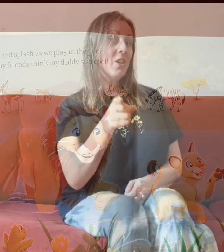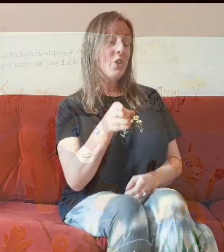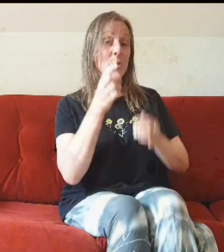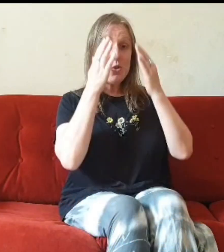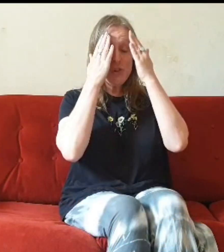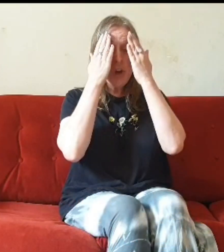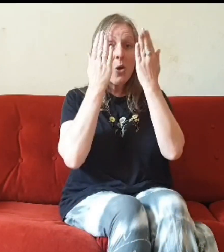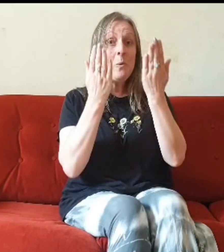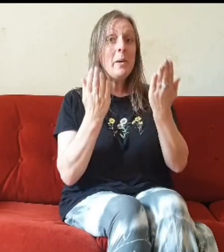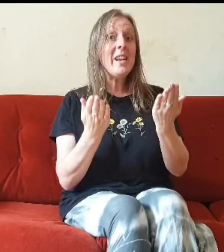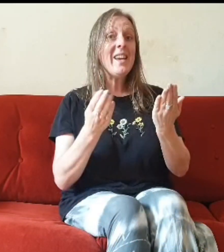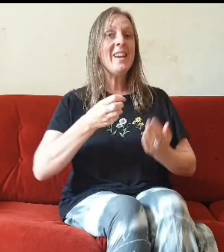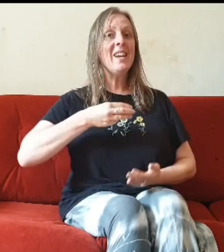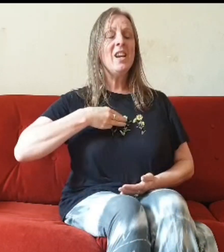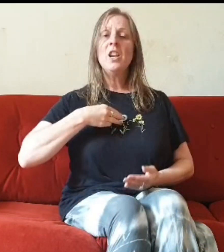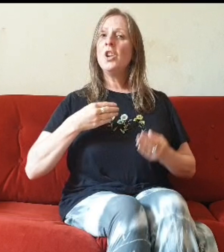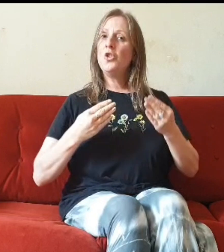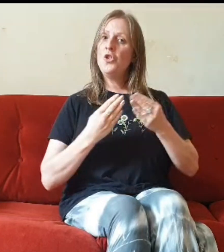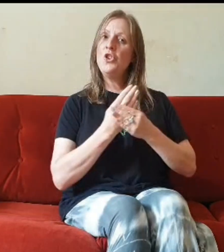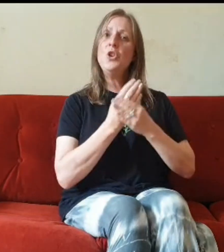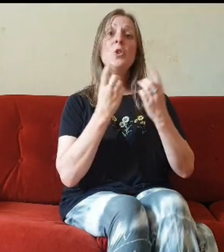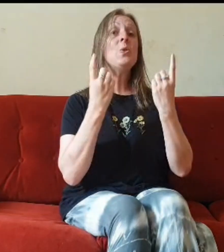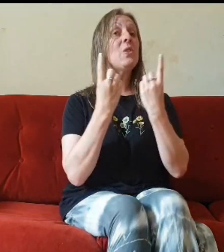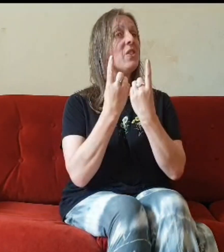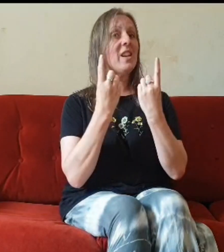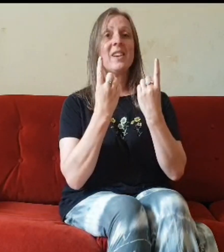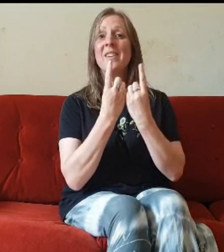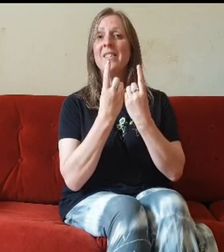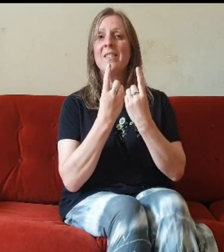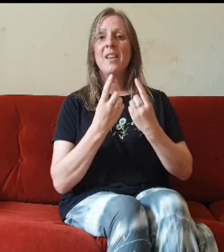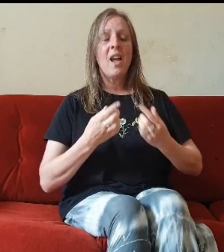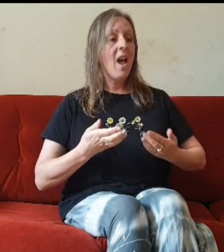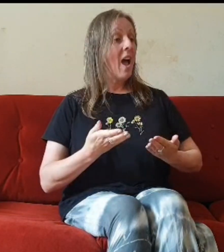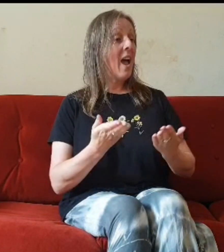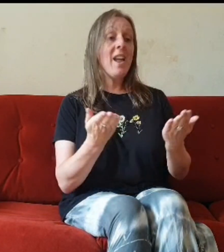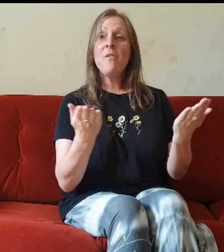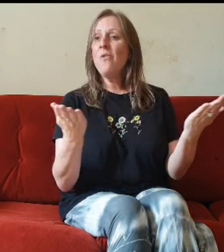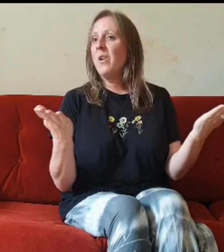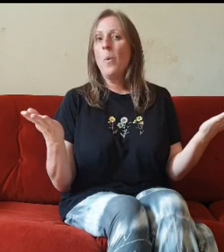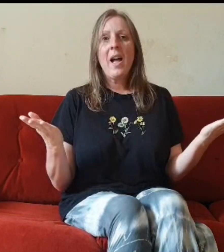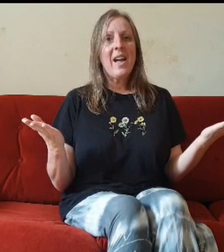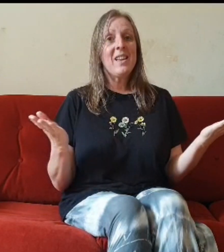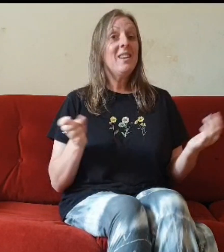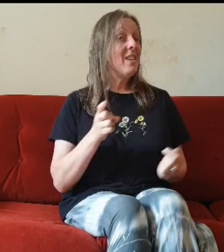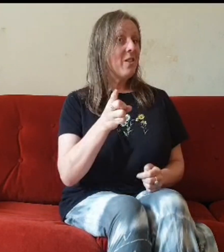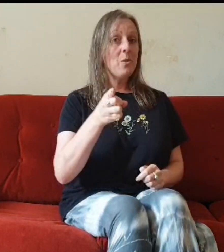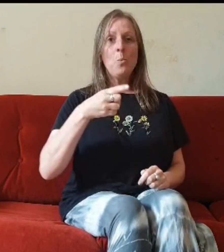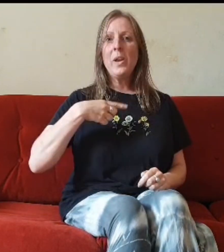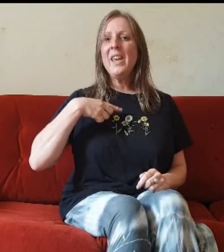You show me new things everywhere that we